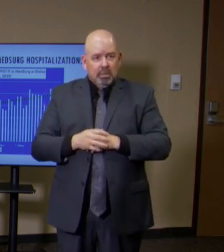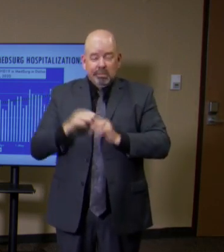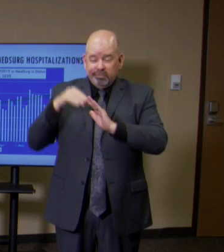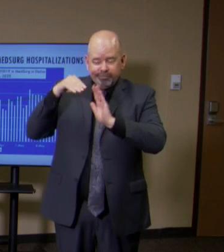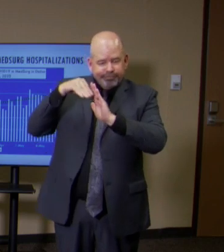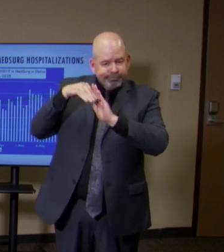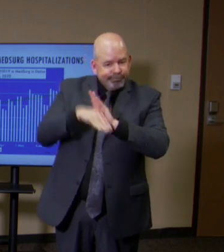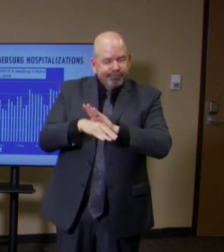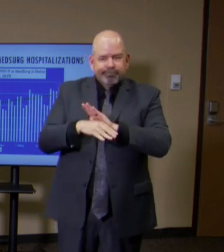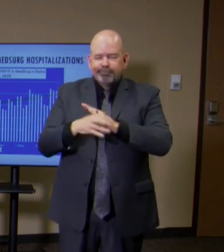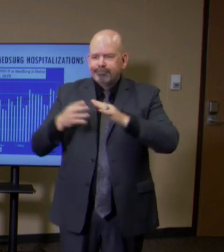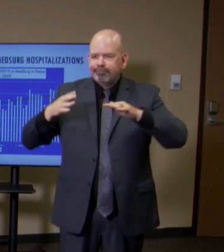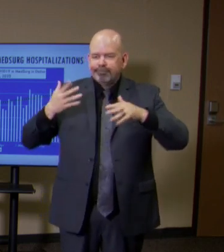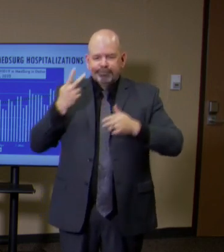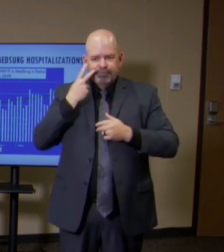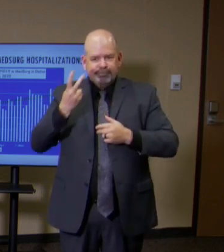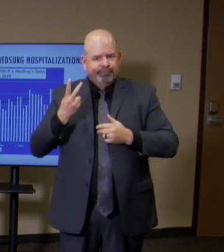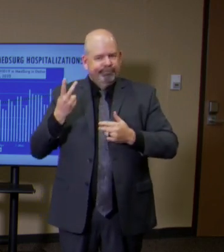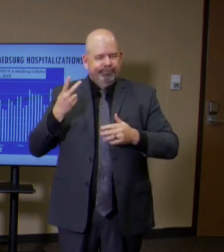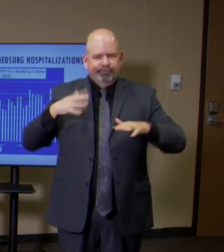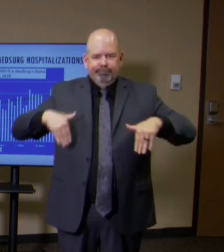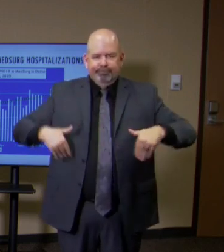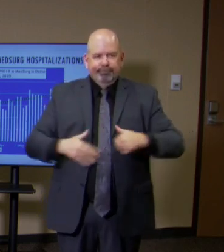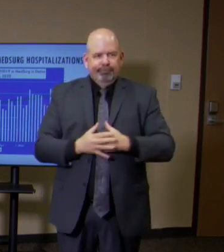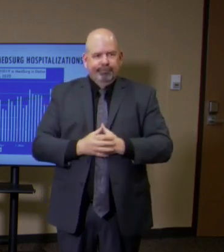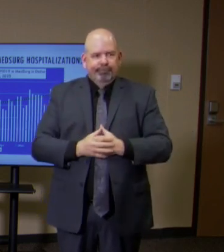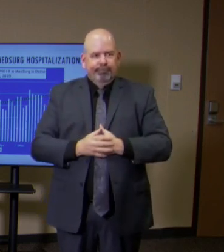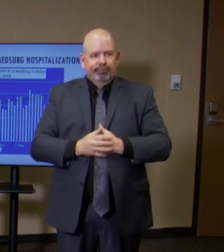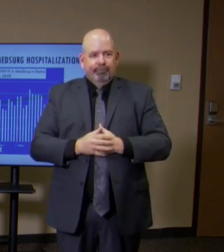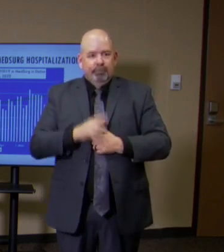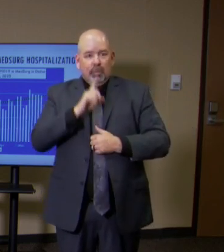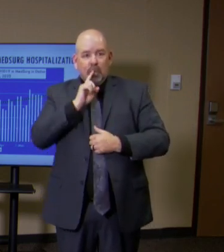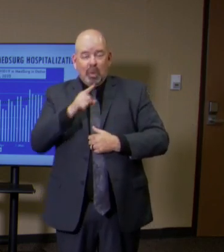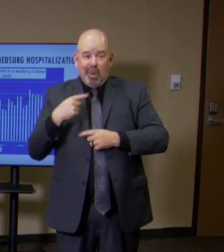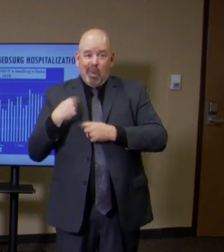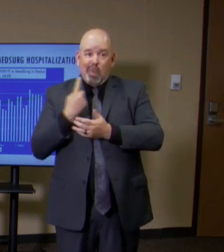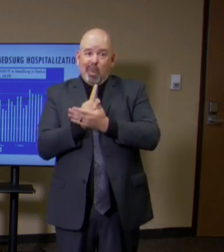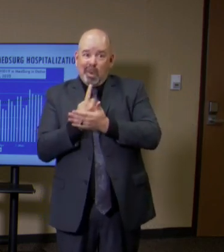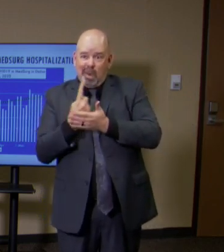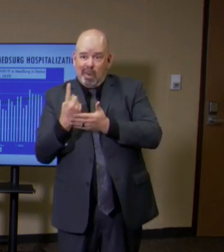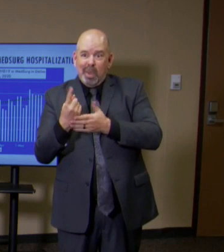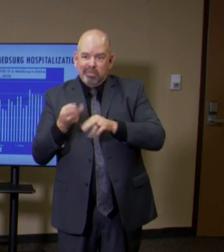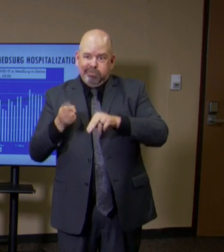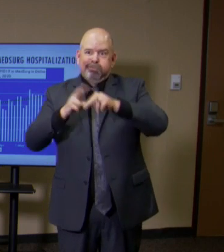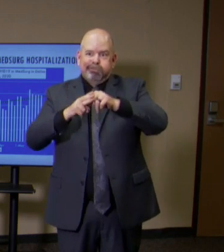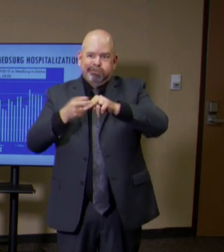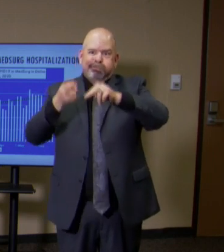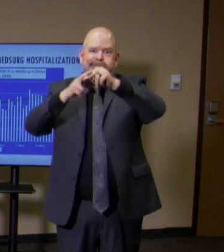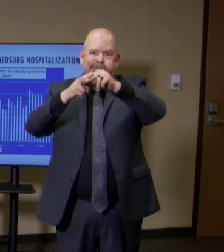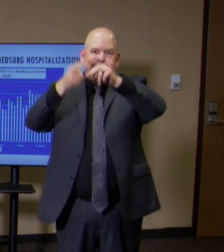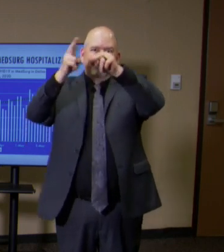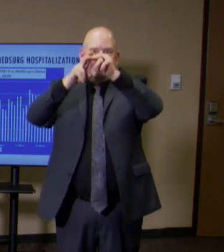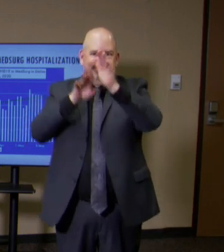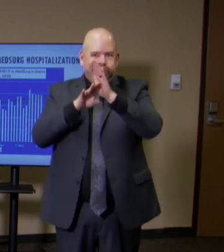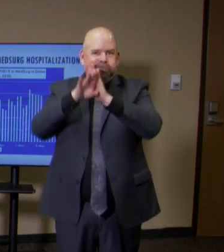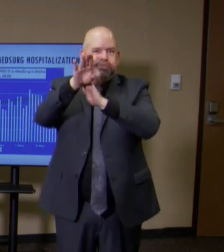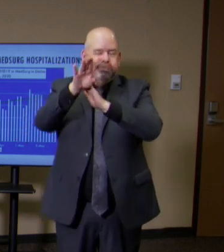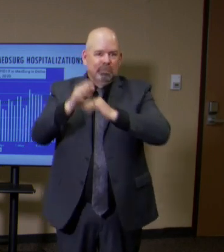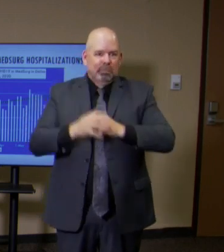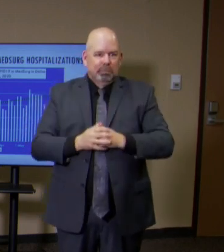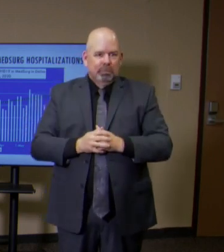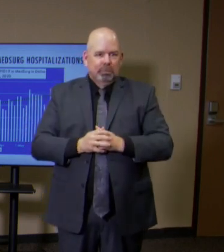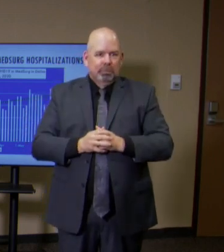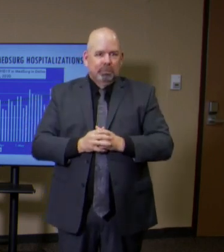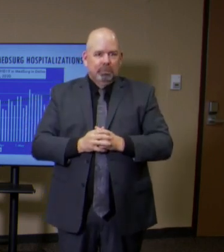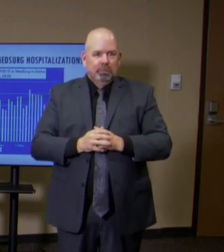of the highest numbers, and overall trend has been increasing. And then for the current lab-confirmed COVID-19 in the